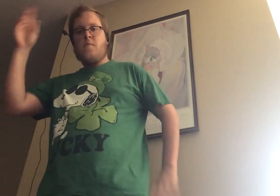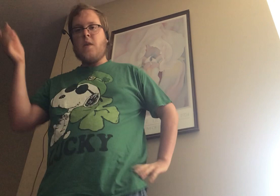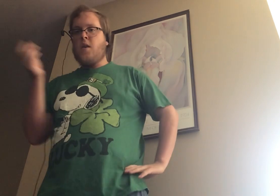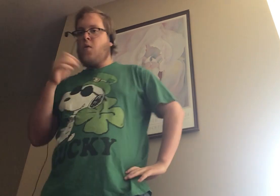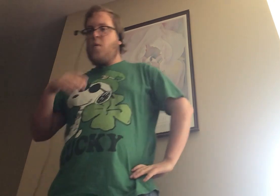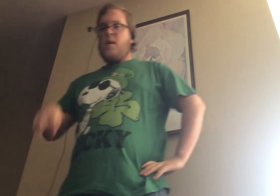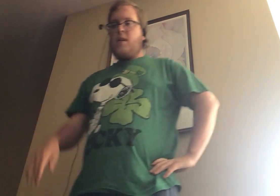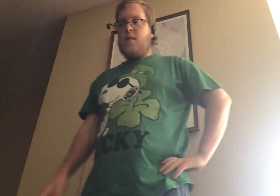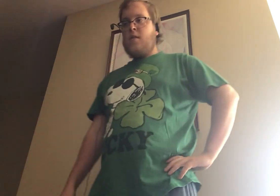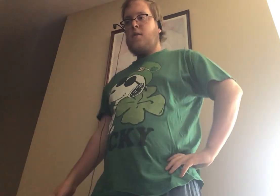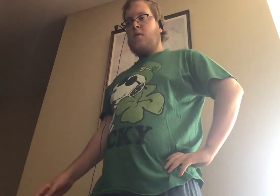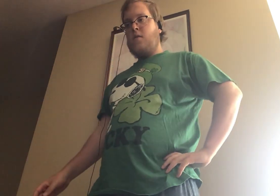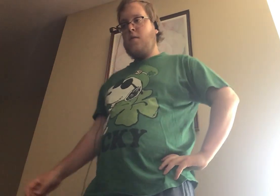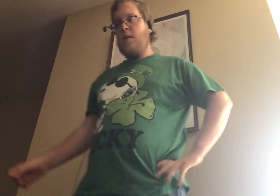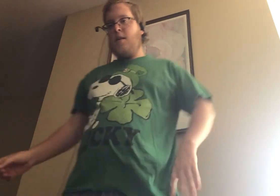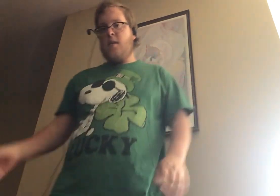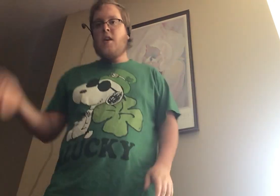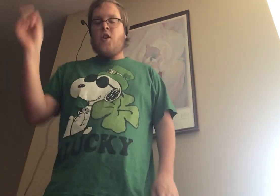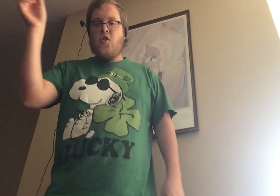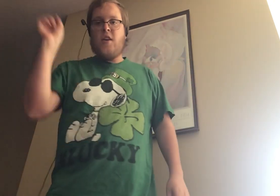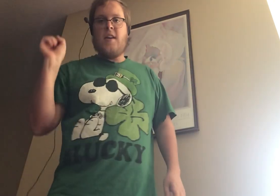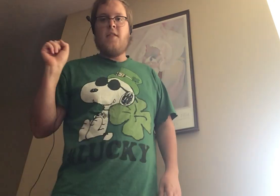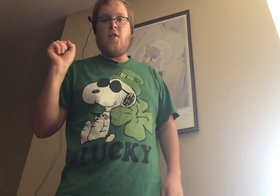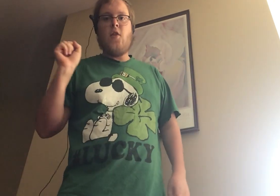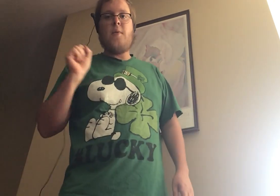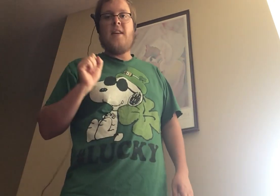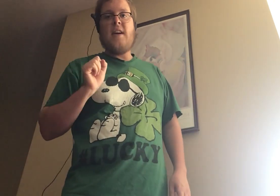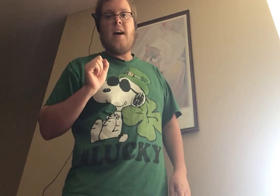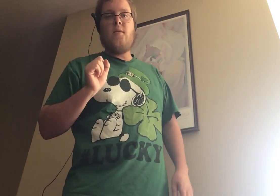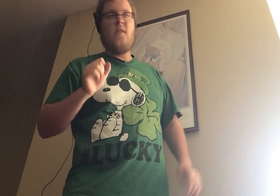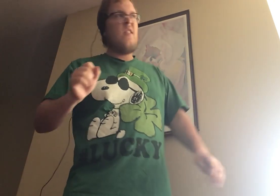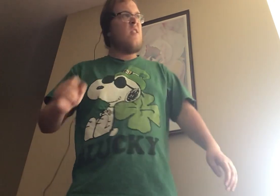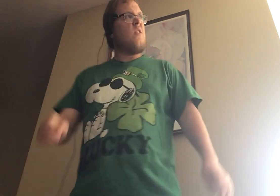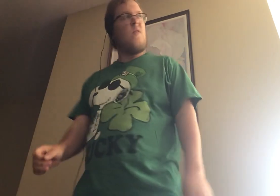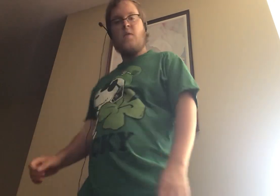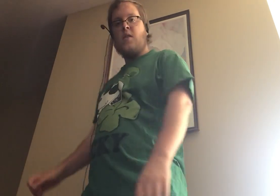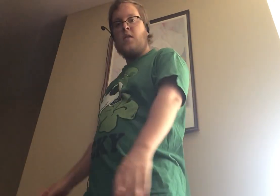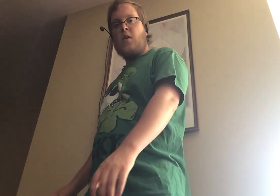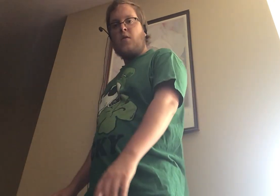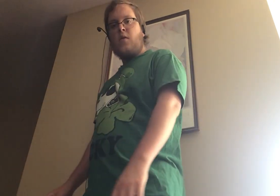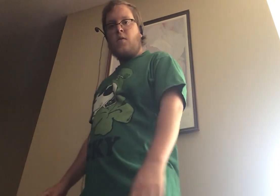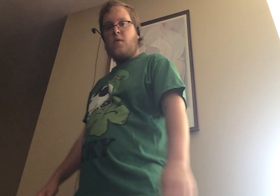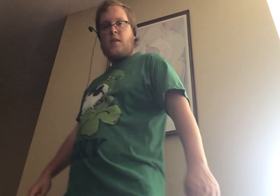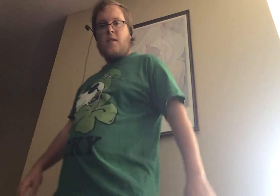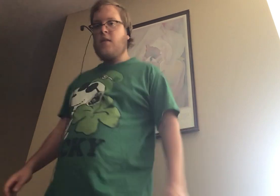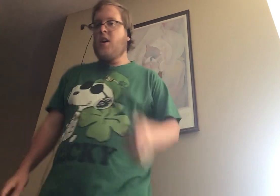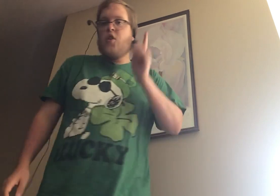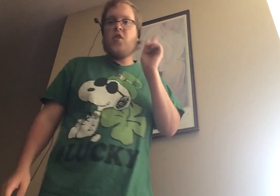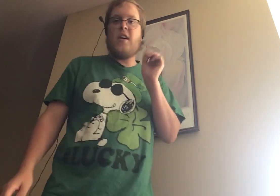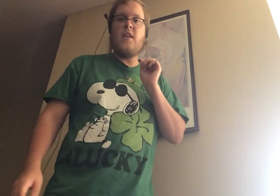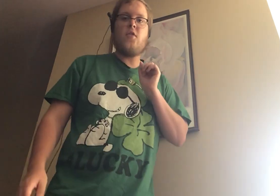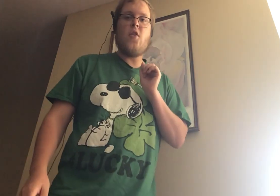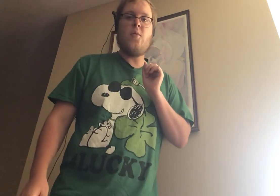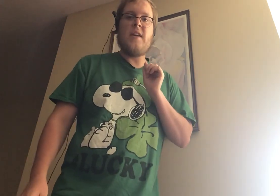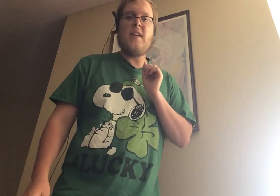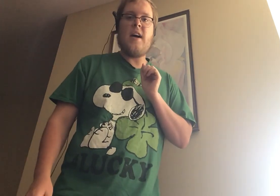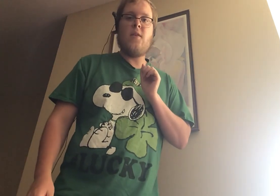When it all goes down, shit is going down When it all goes down, shit is going down